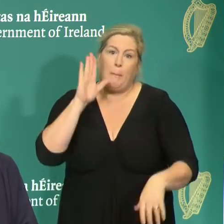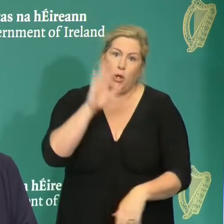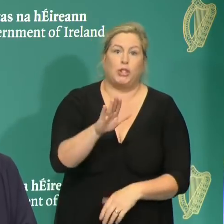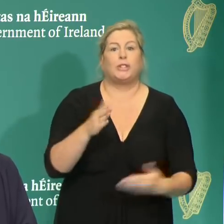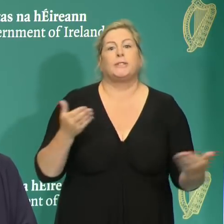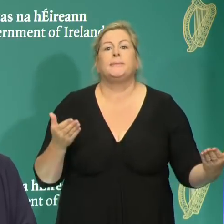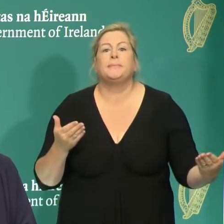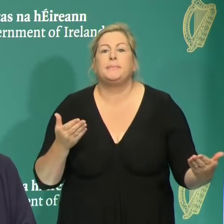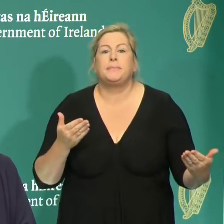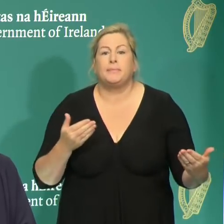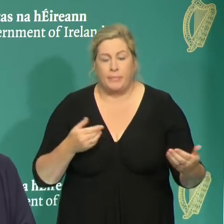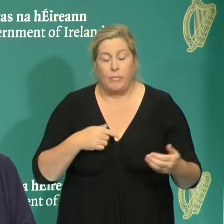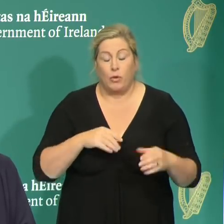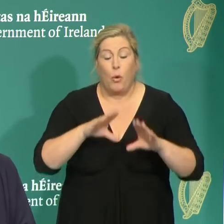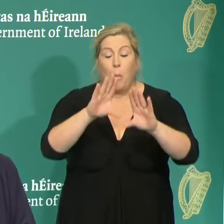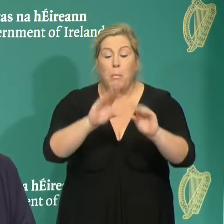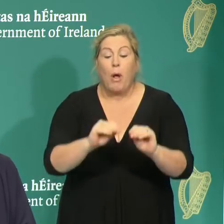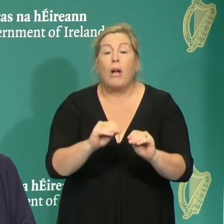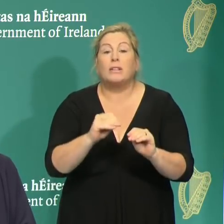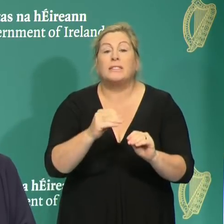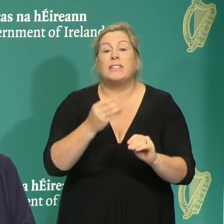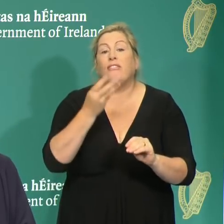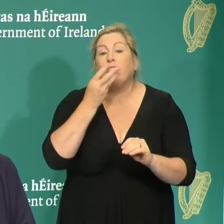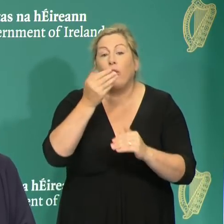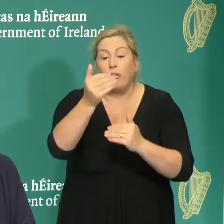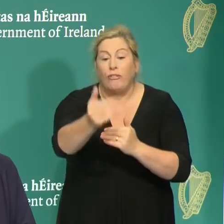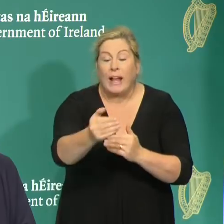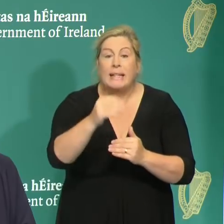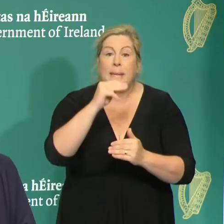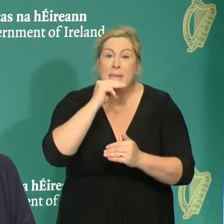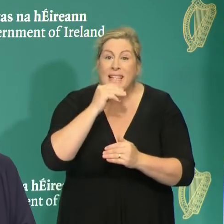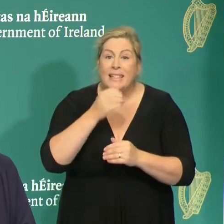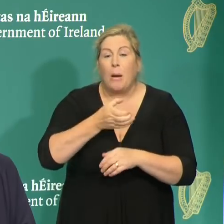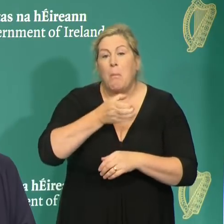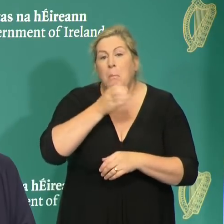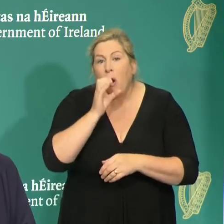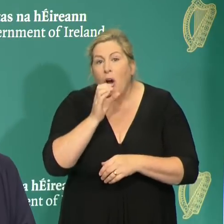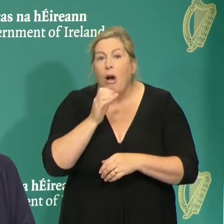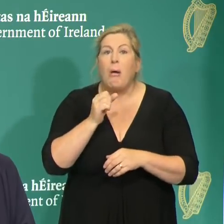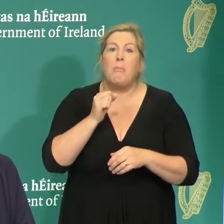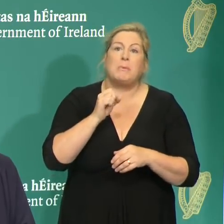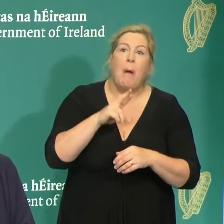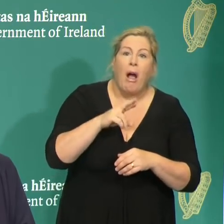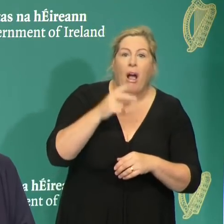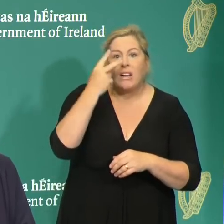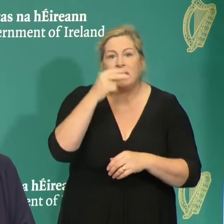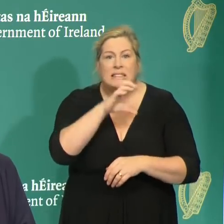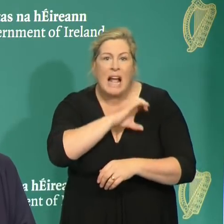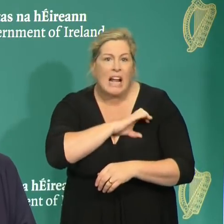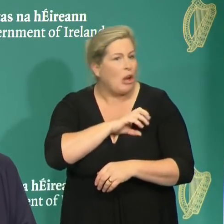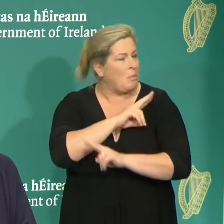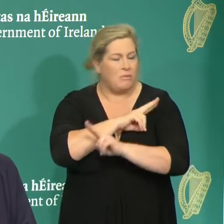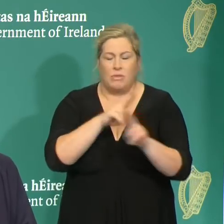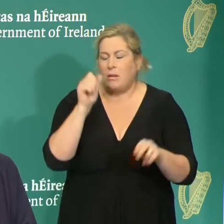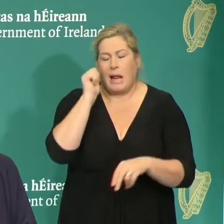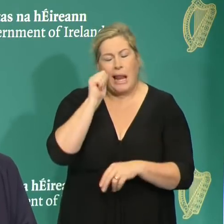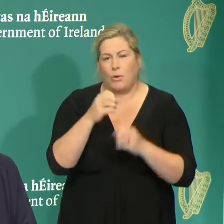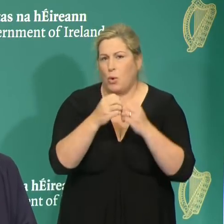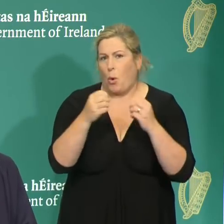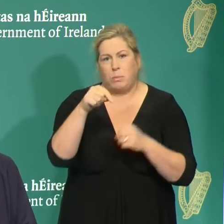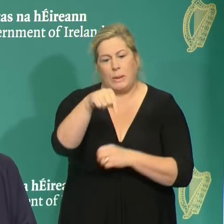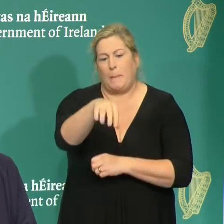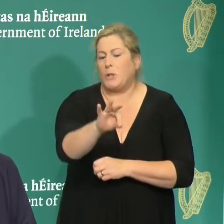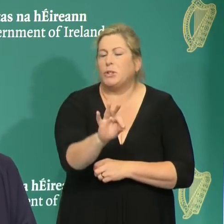4 also means that pubs, bars and nightclubs will not be permitted to open on Monday. And we understand